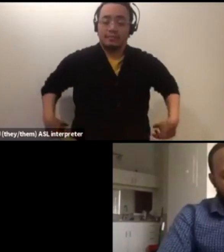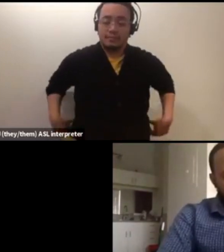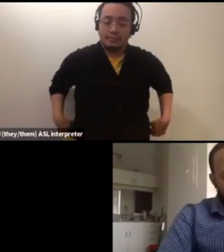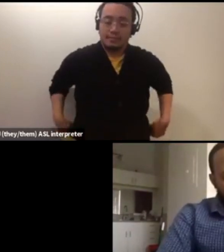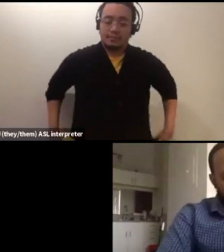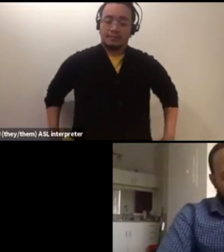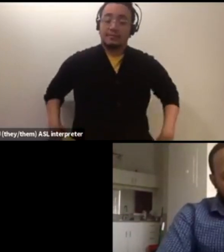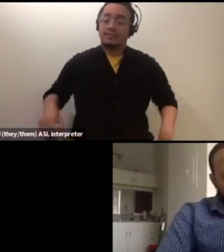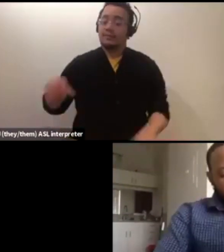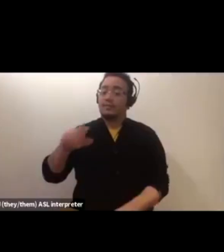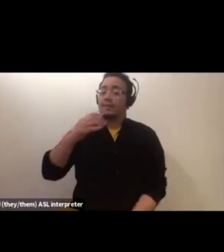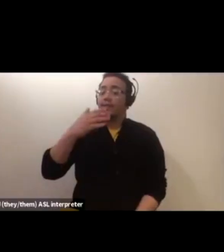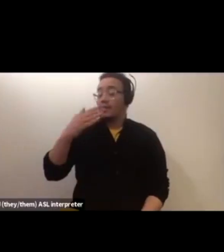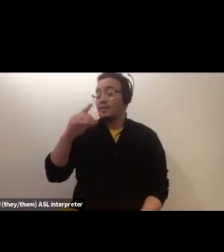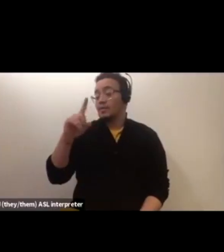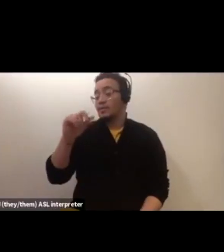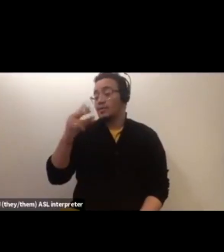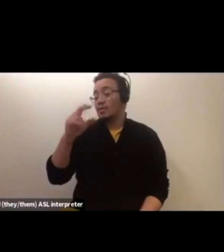Carson?